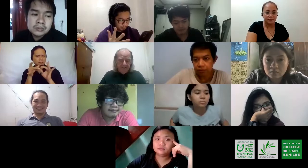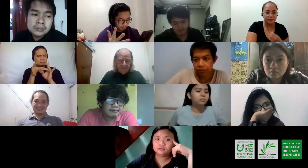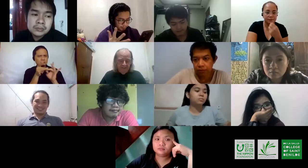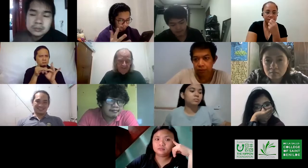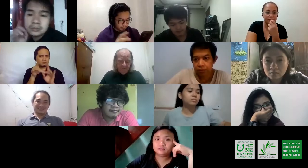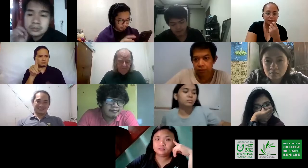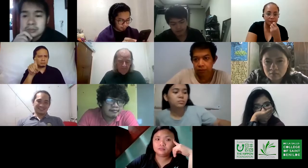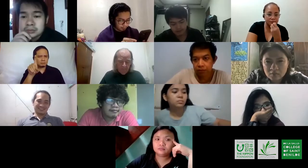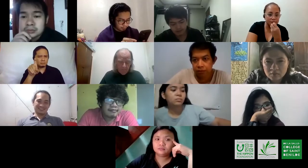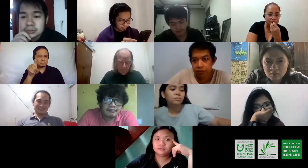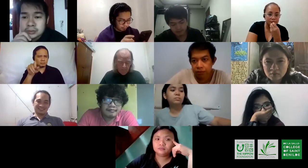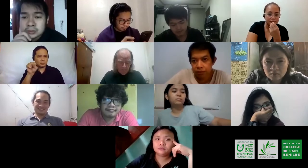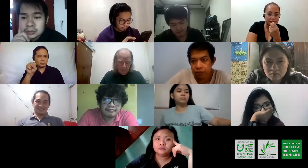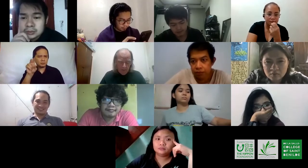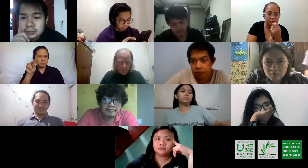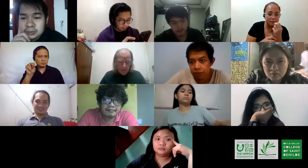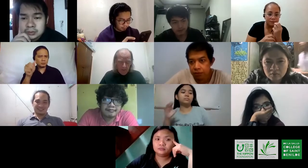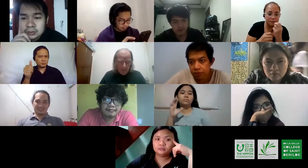Yes.